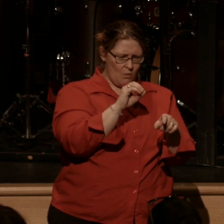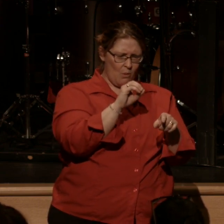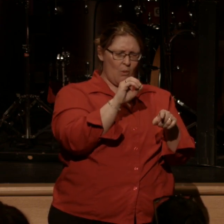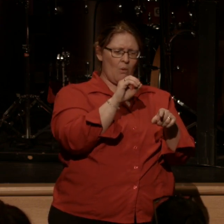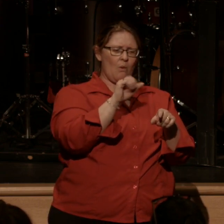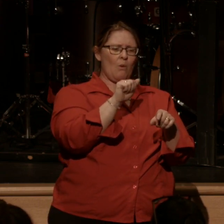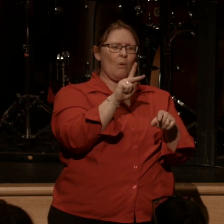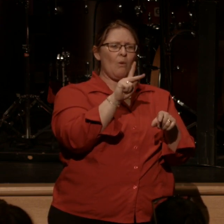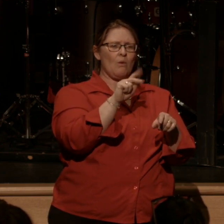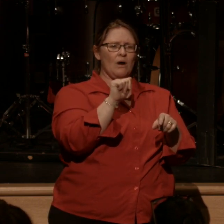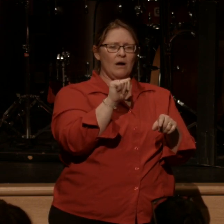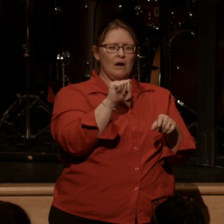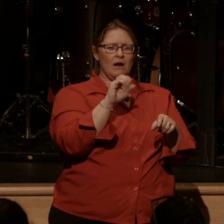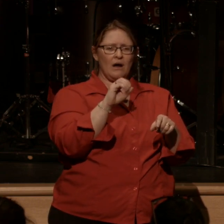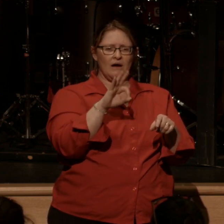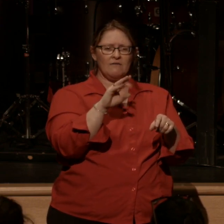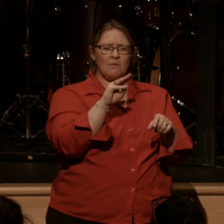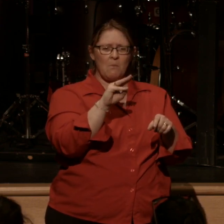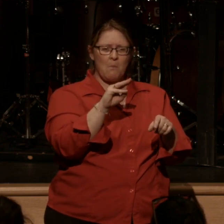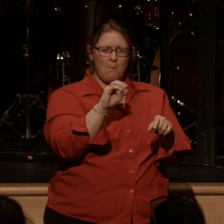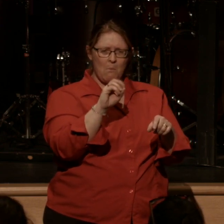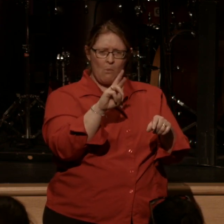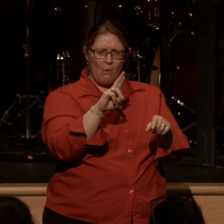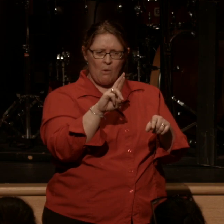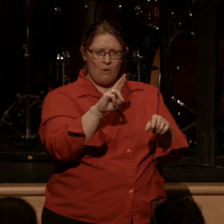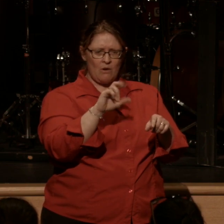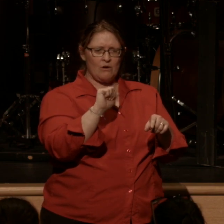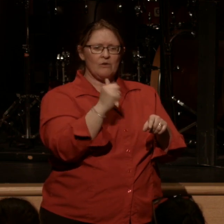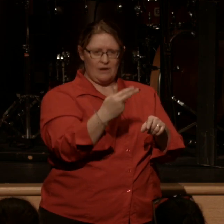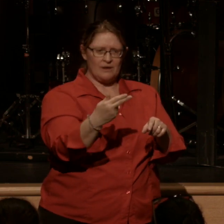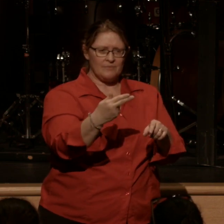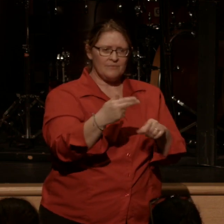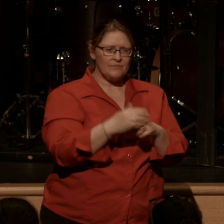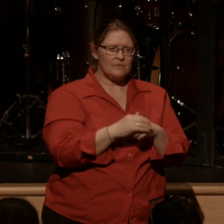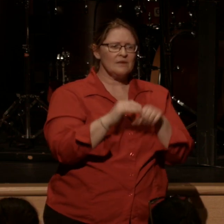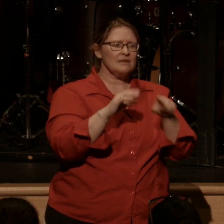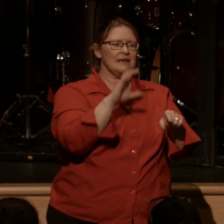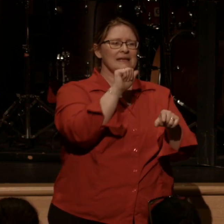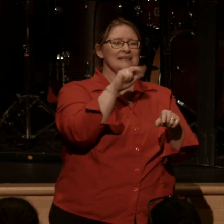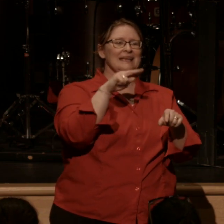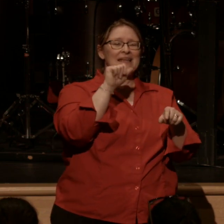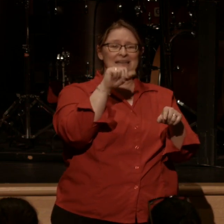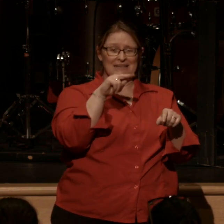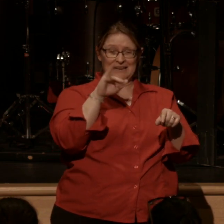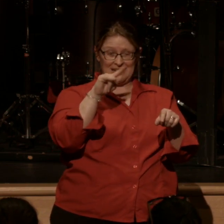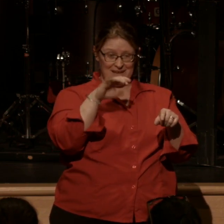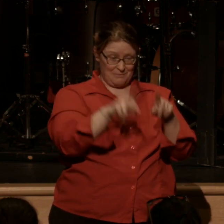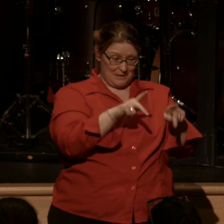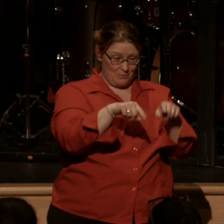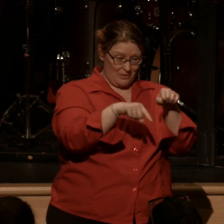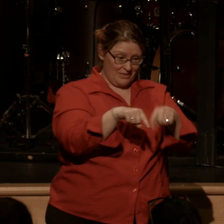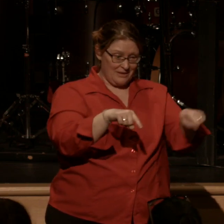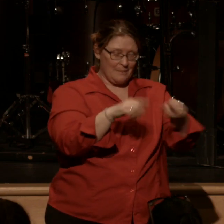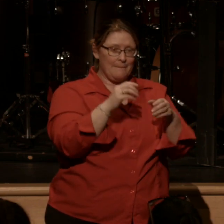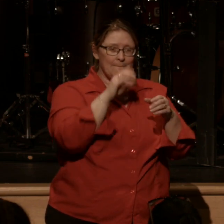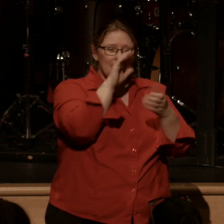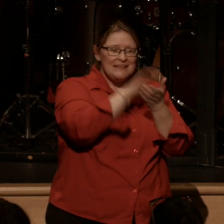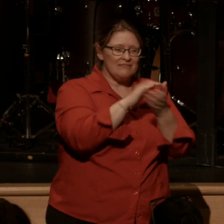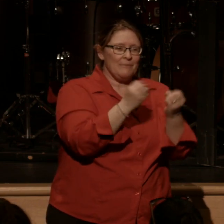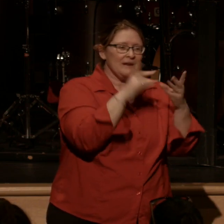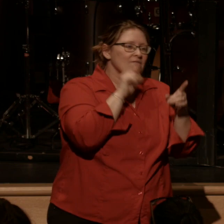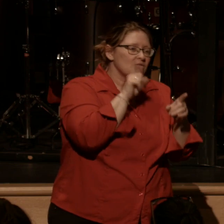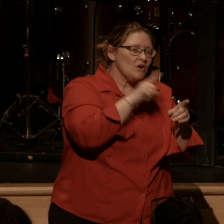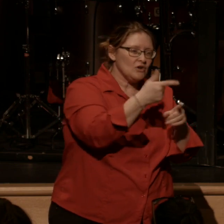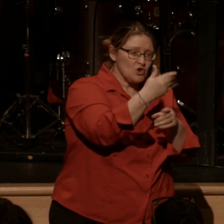of Moreh. This was a place in the land of Canaan where the Canaanites, again, believing in many false gods, would come to